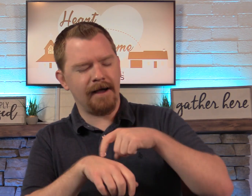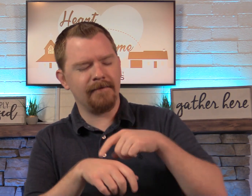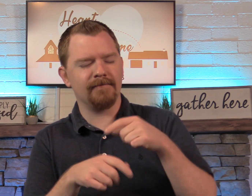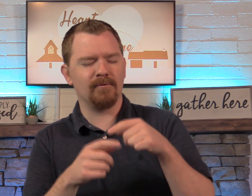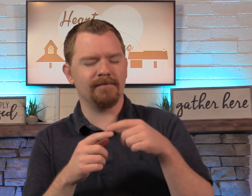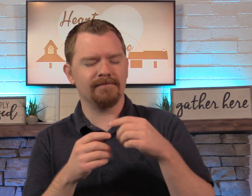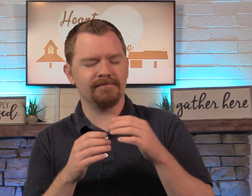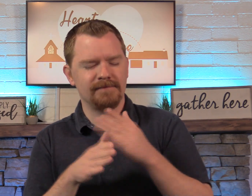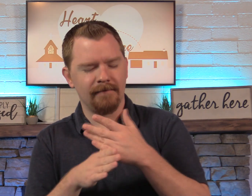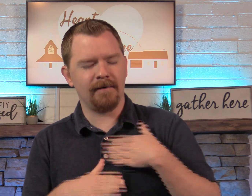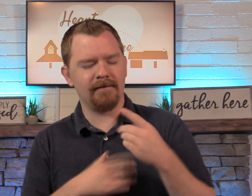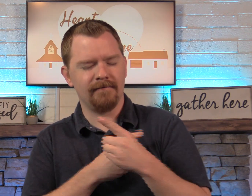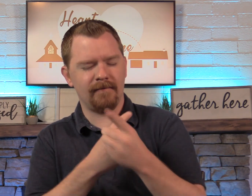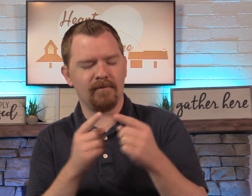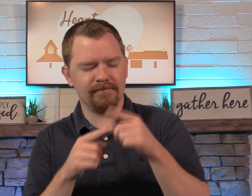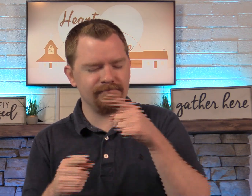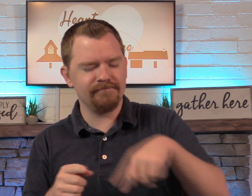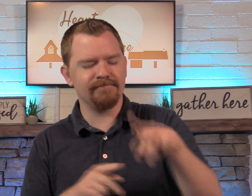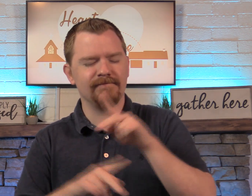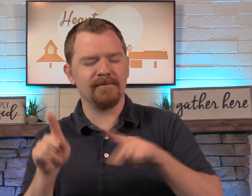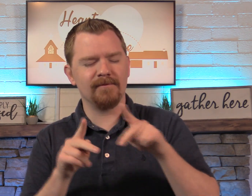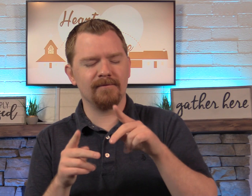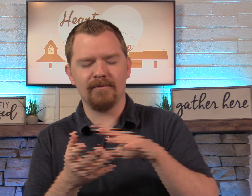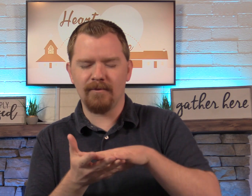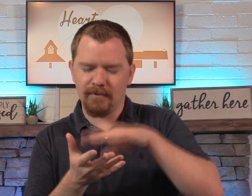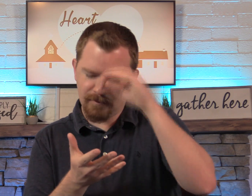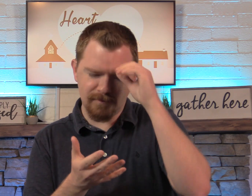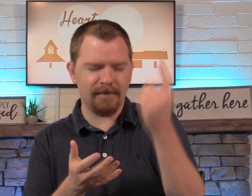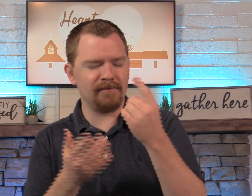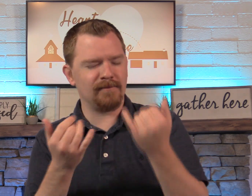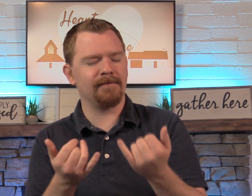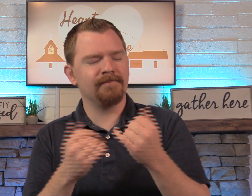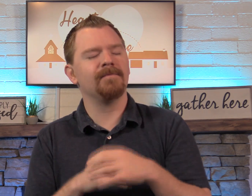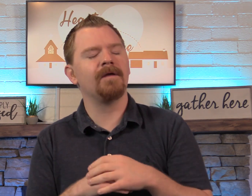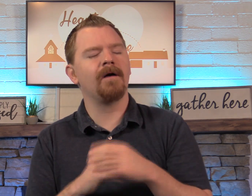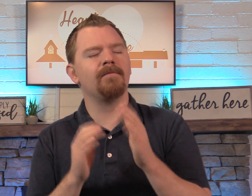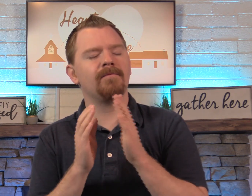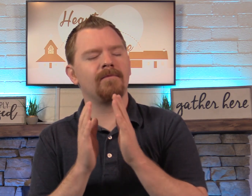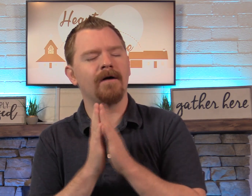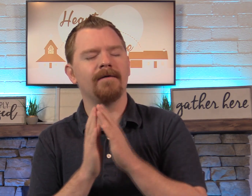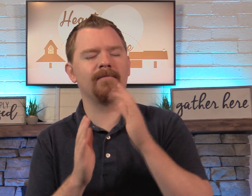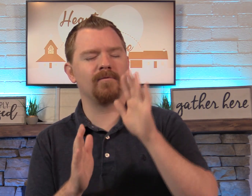for wonderful things that you've done that's giving us this time, being able to study your word.